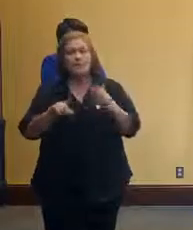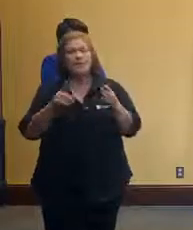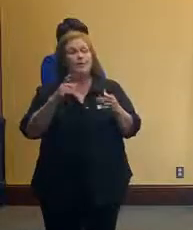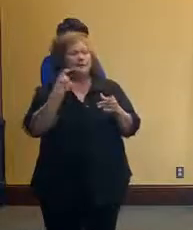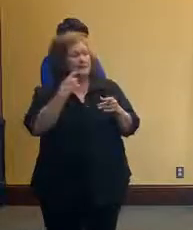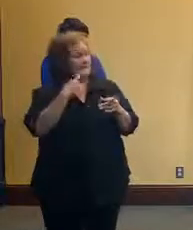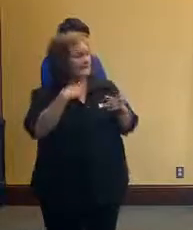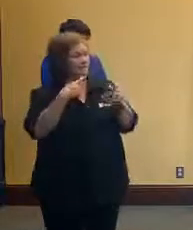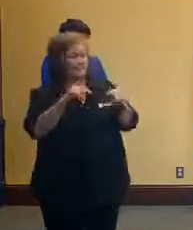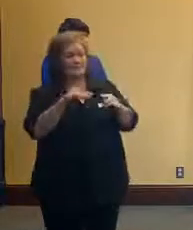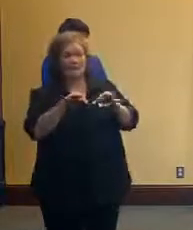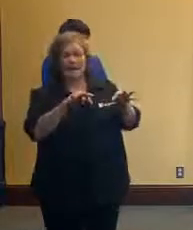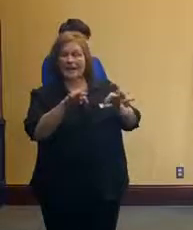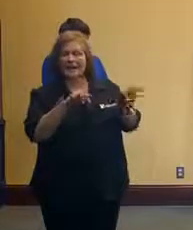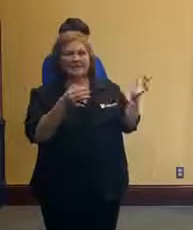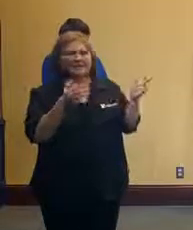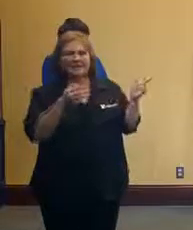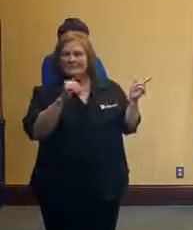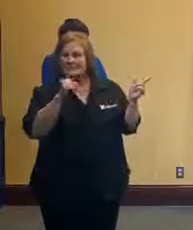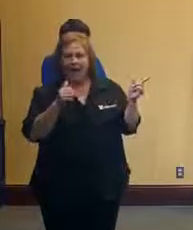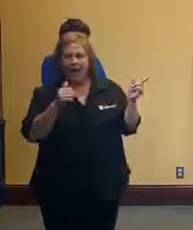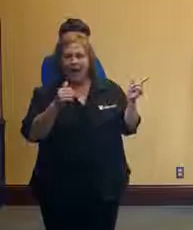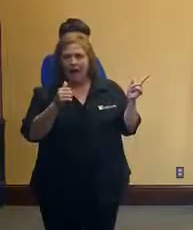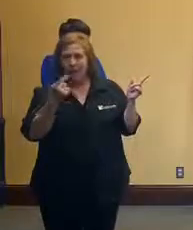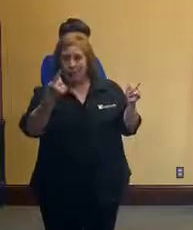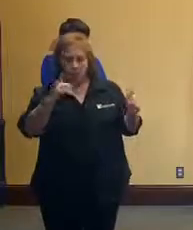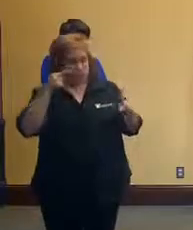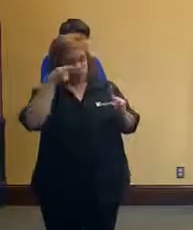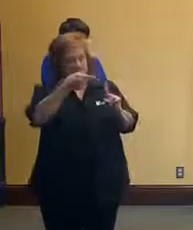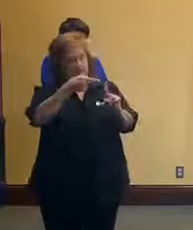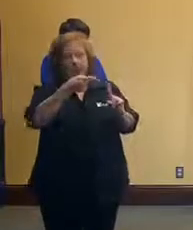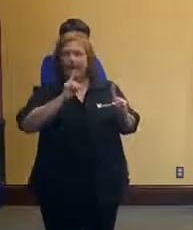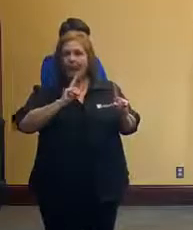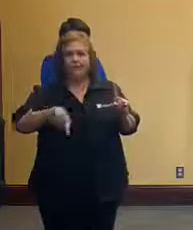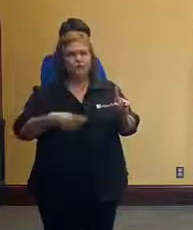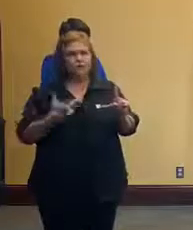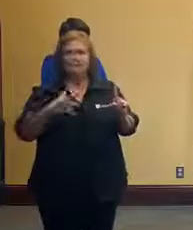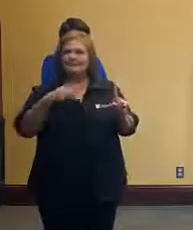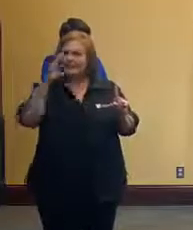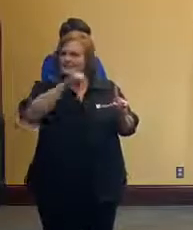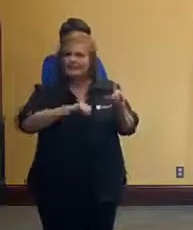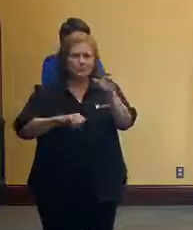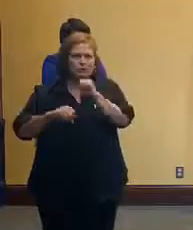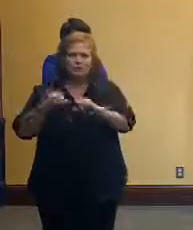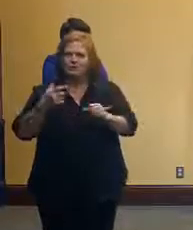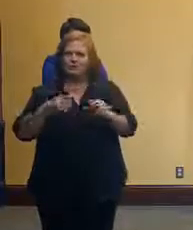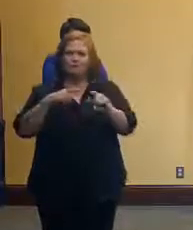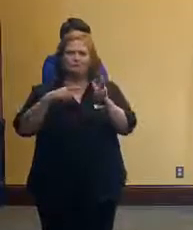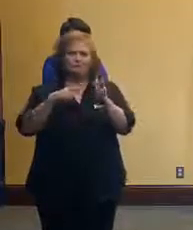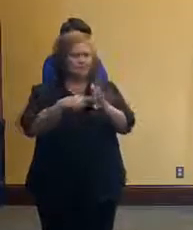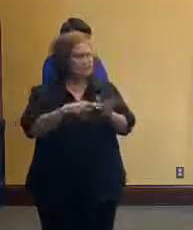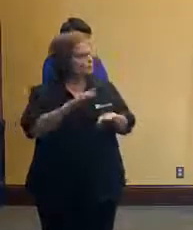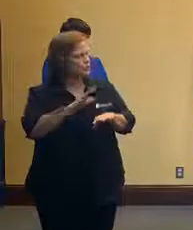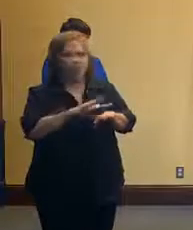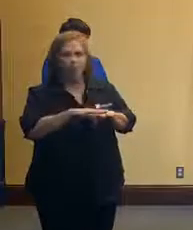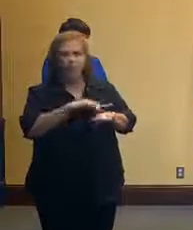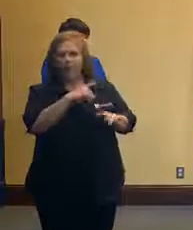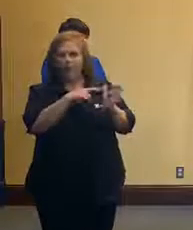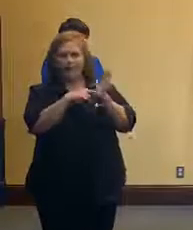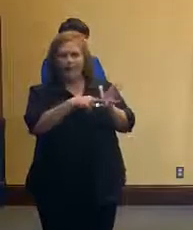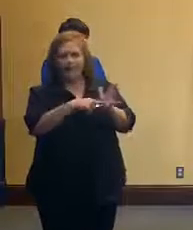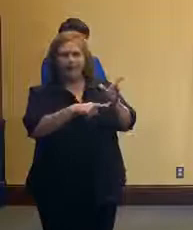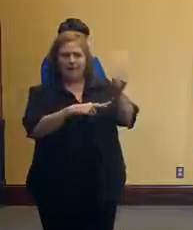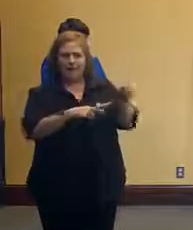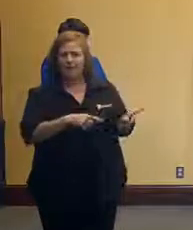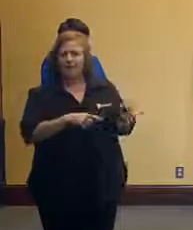the presentation is there's not a single answer to that question. It's based on assumptions, and it's based on modeling, and it's based on what